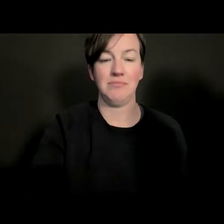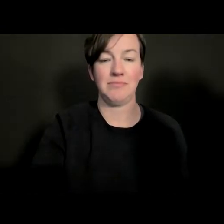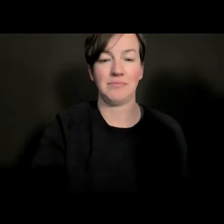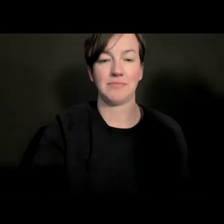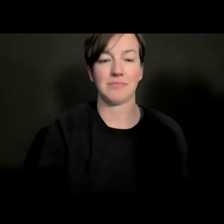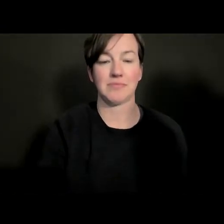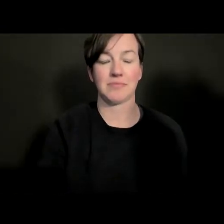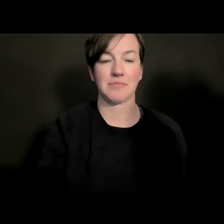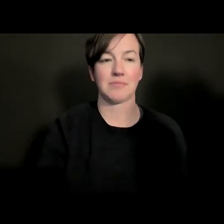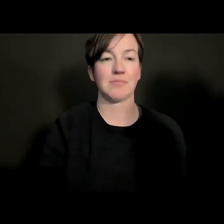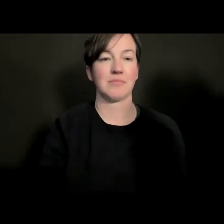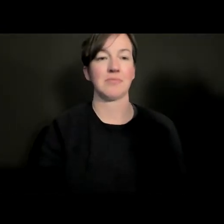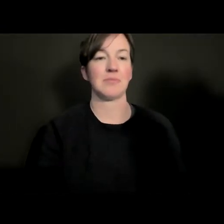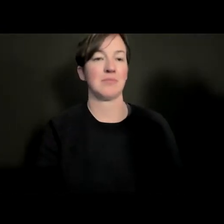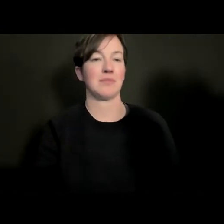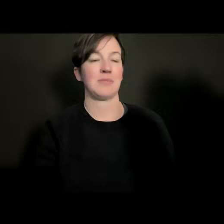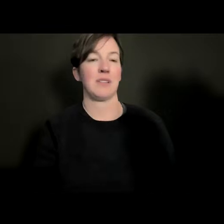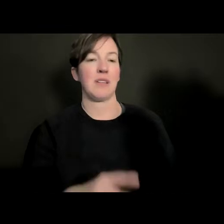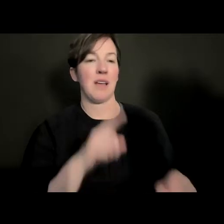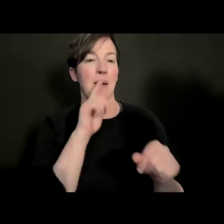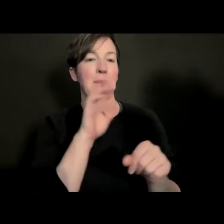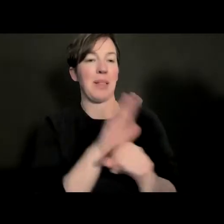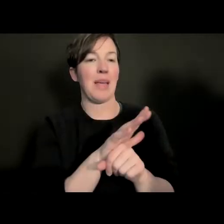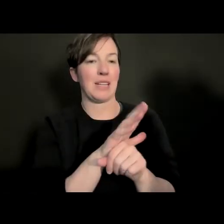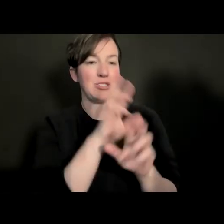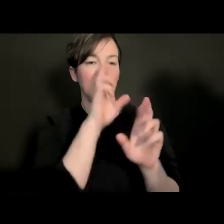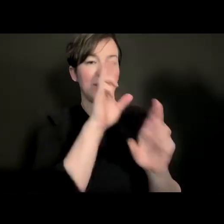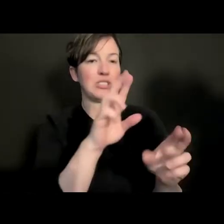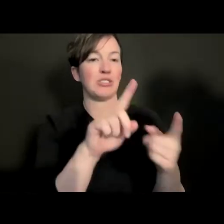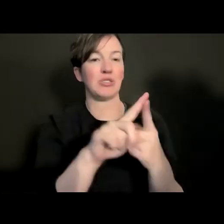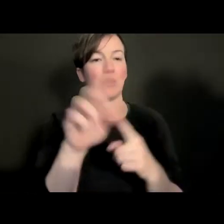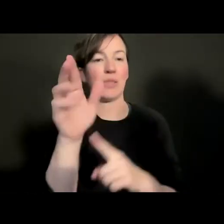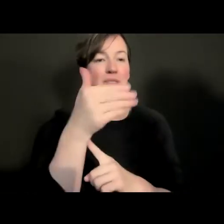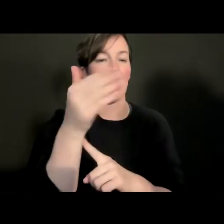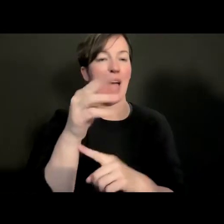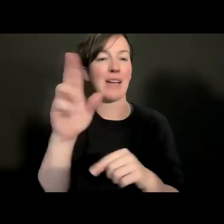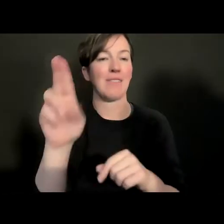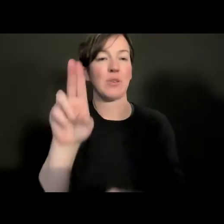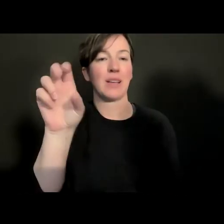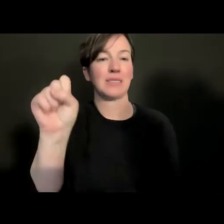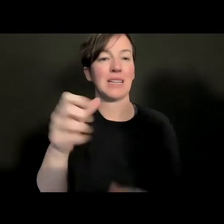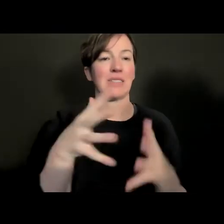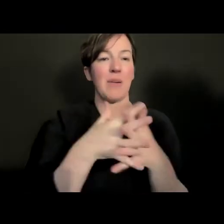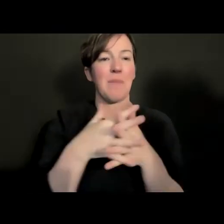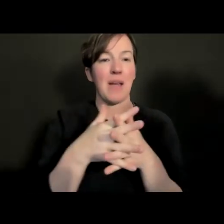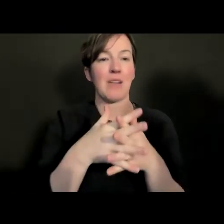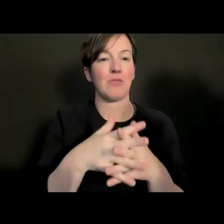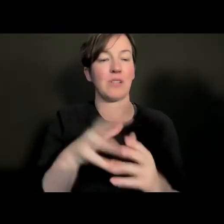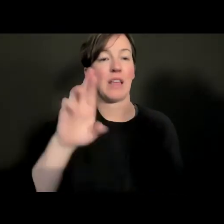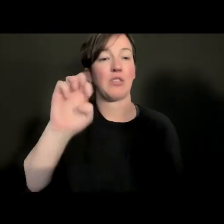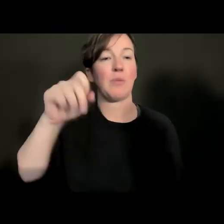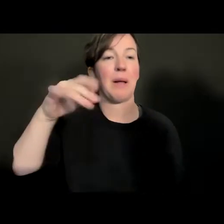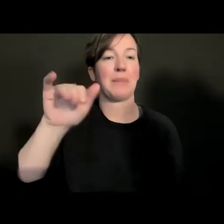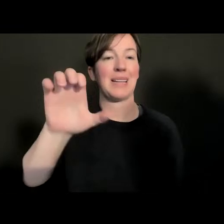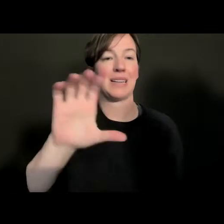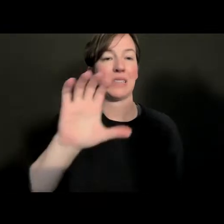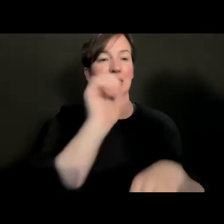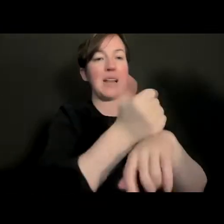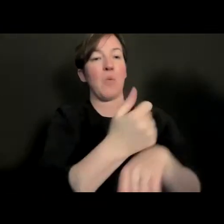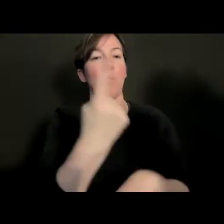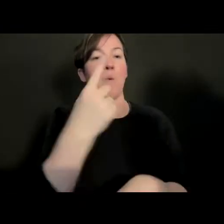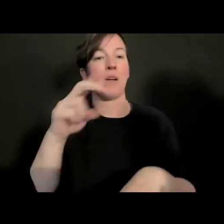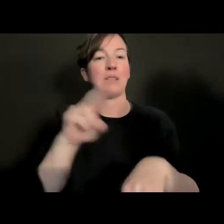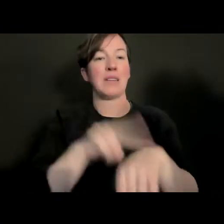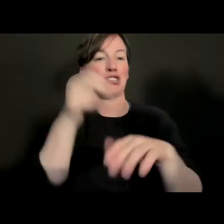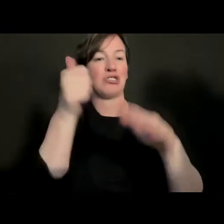Allegiance to the flag of the United States of America and to the republic for which it stands, one nation,